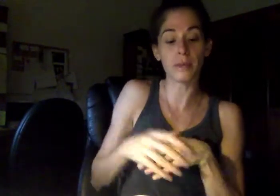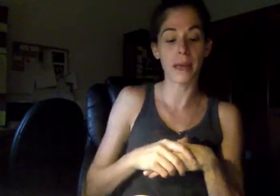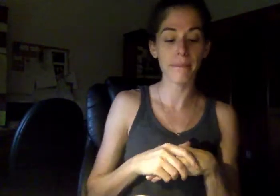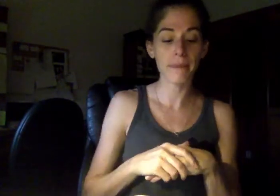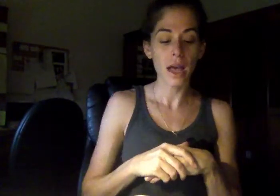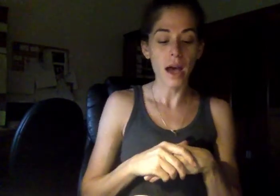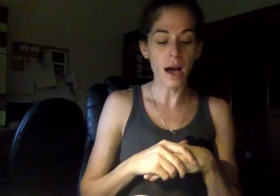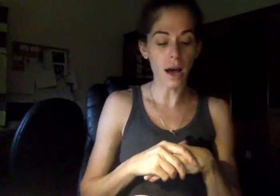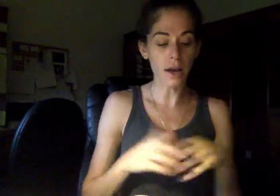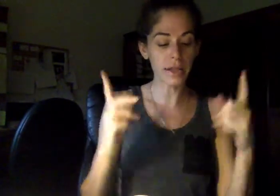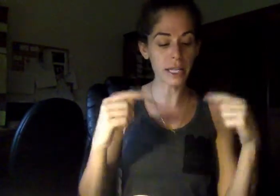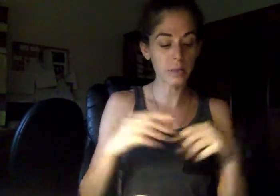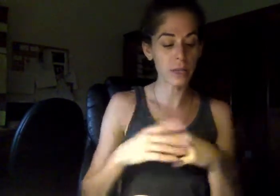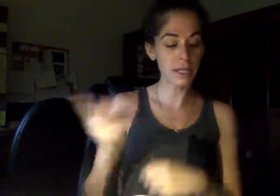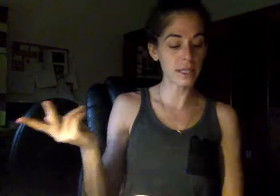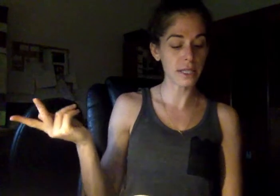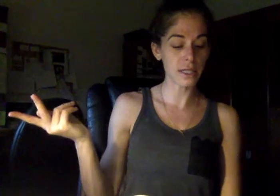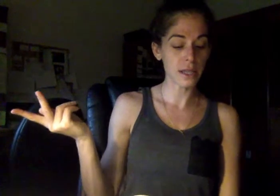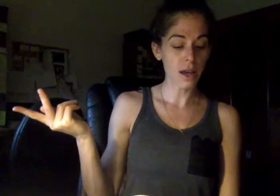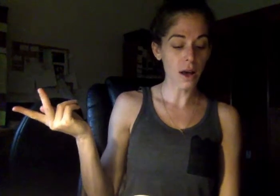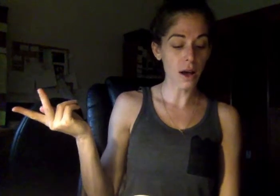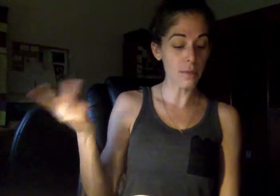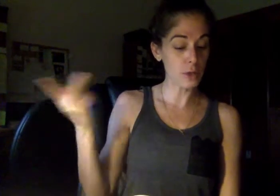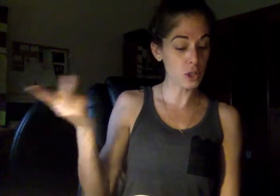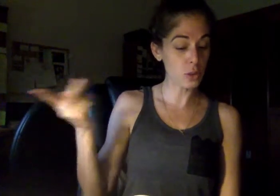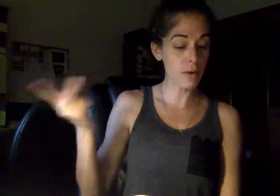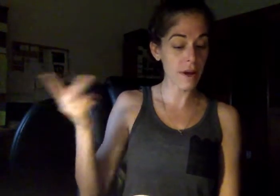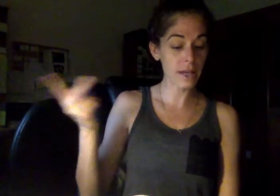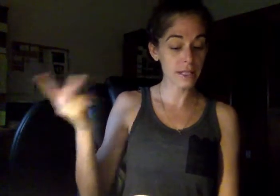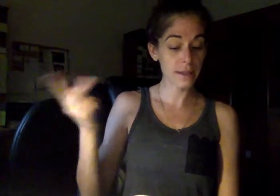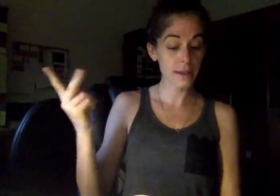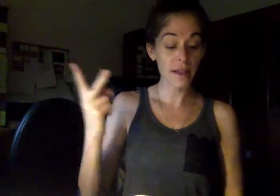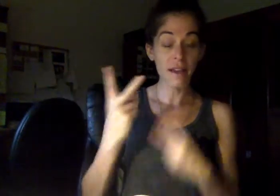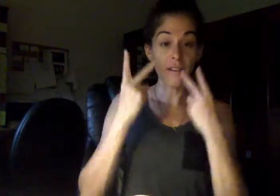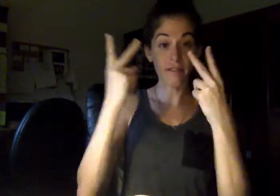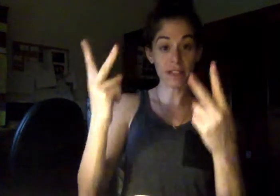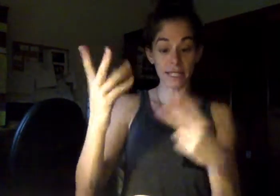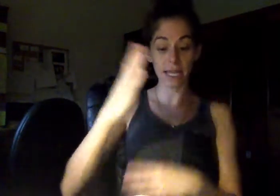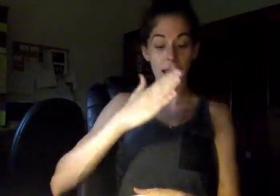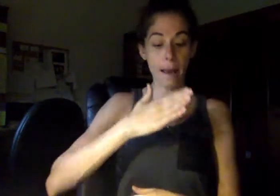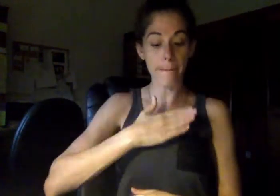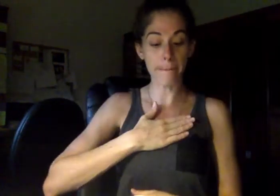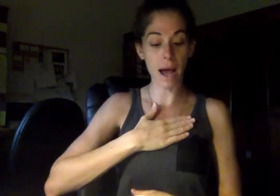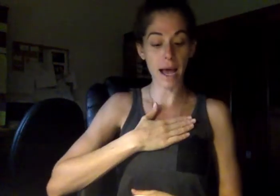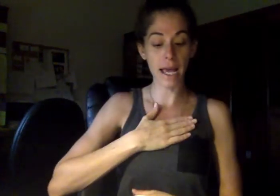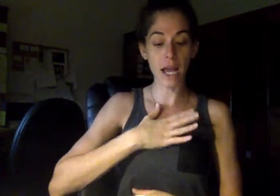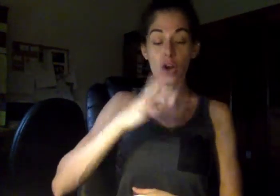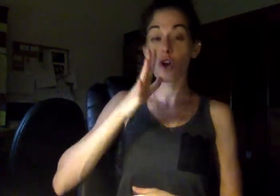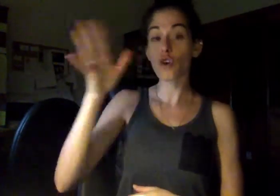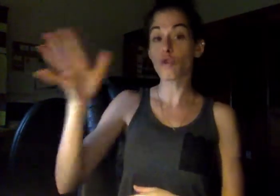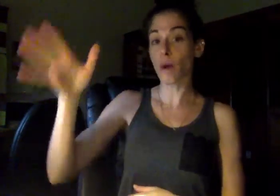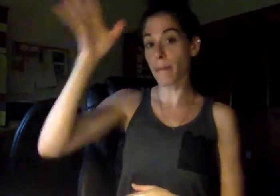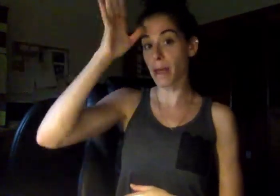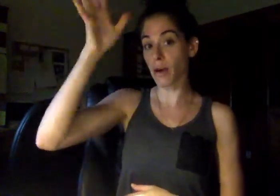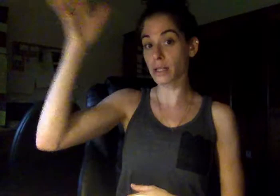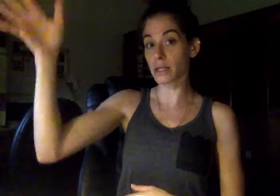them. The next one is the 2 of us visit my grandparents.